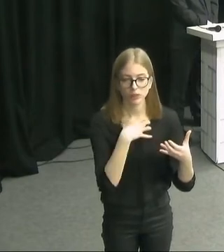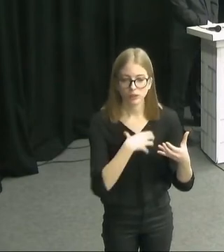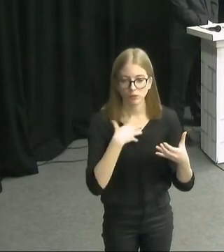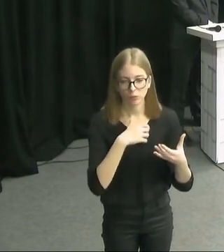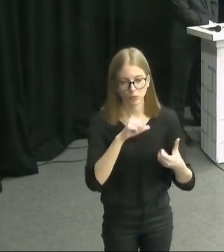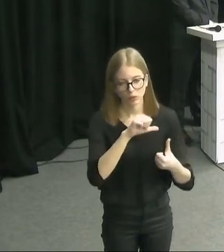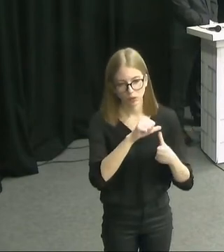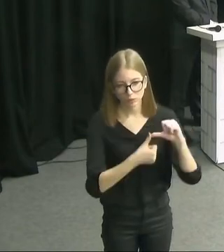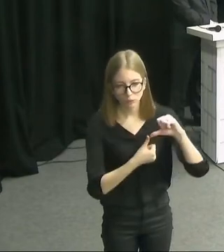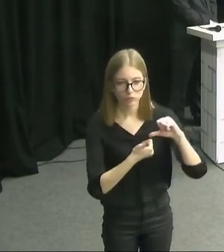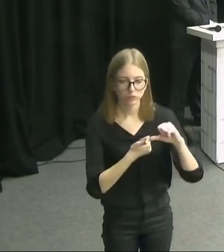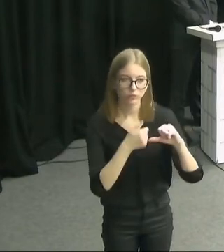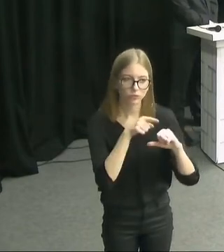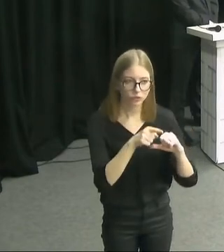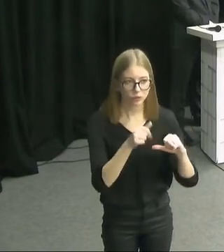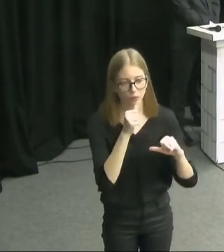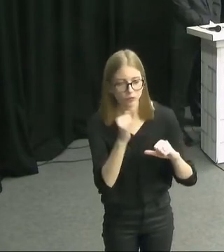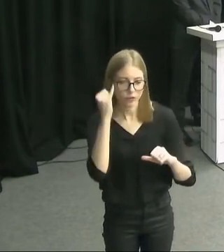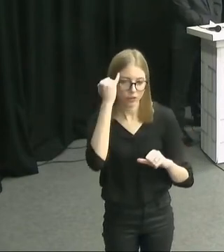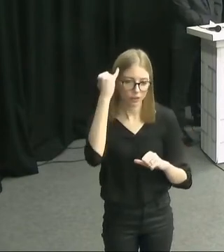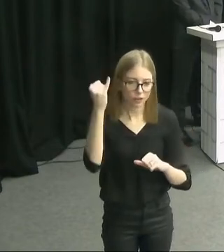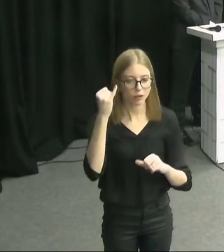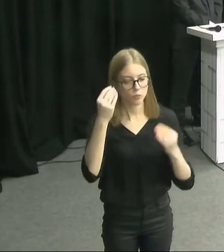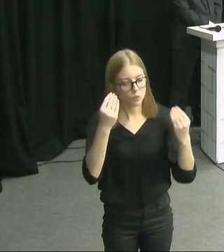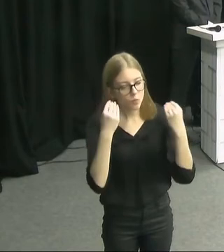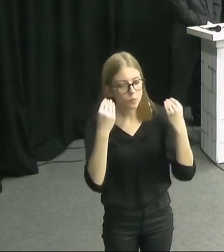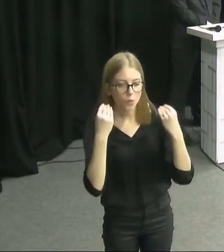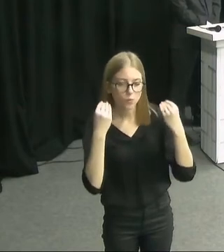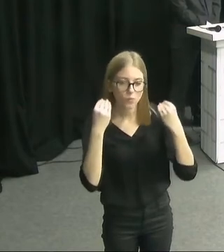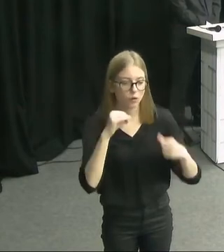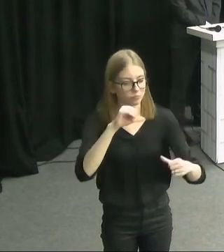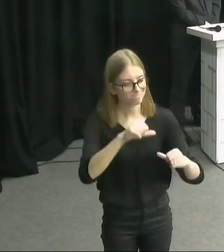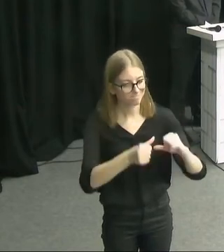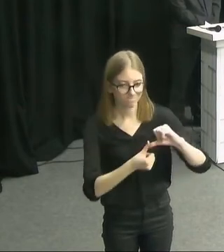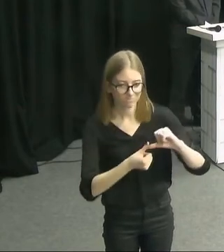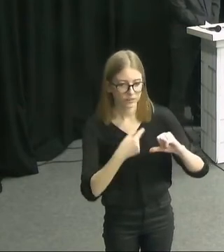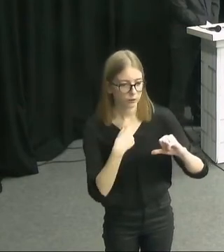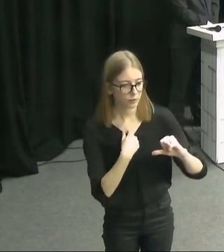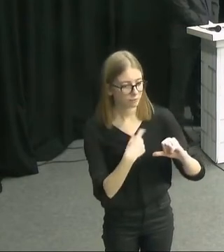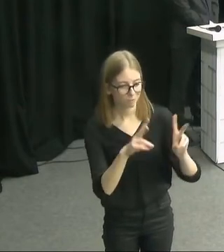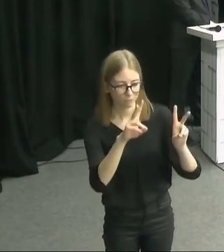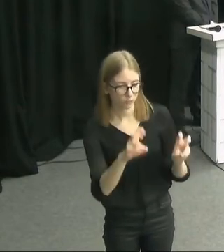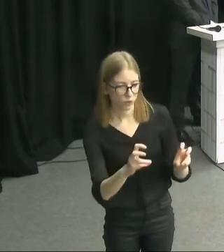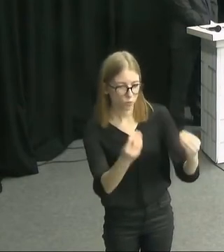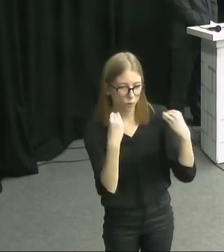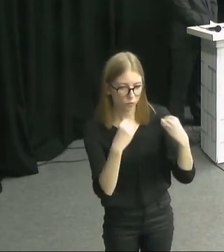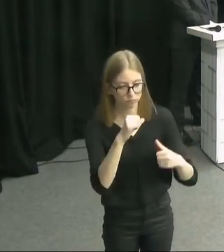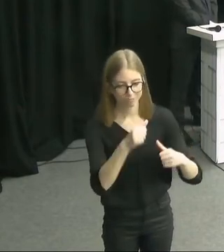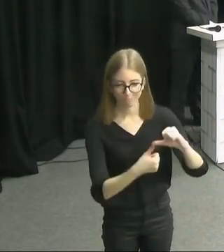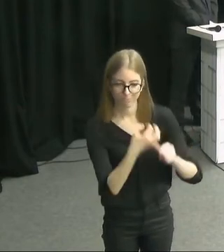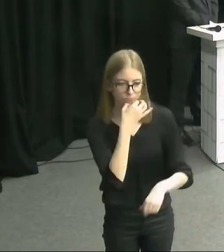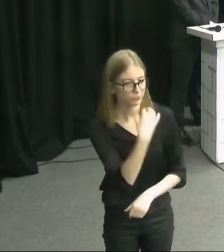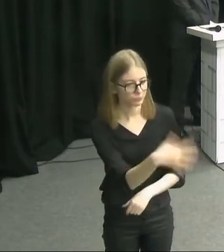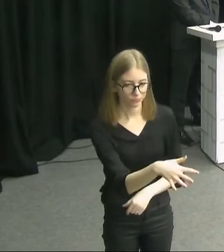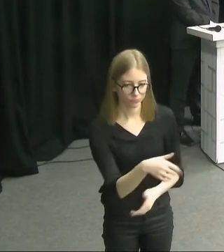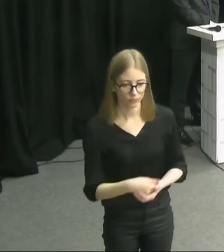like, but the lifelong right for the alumni to participate in the